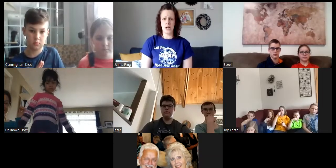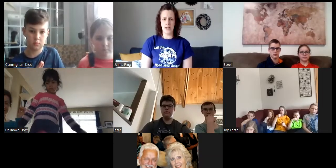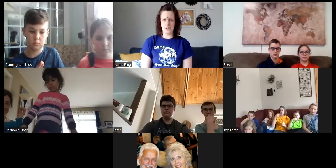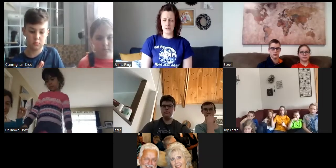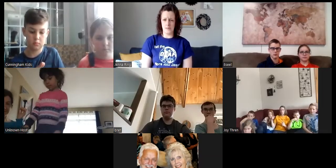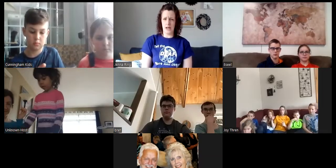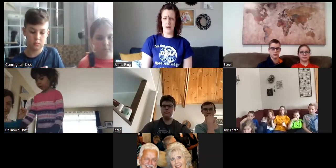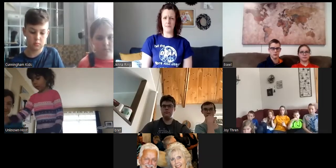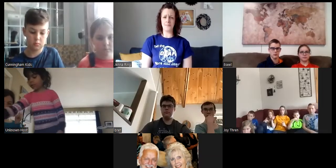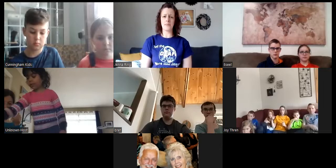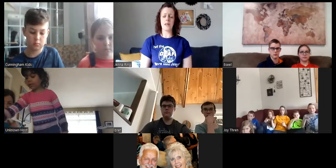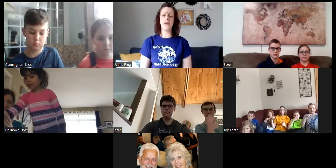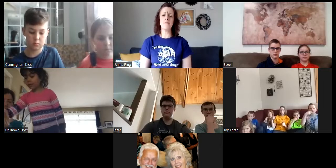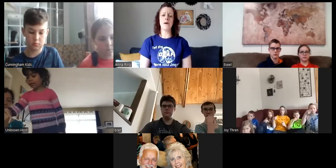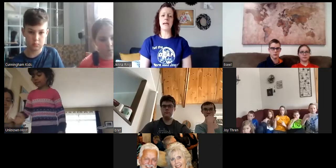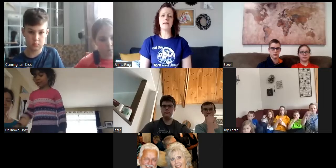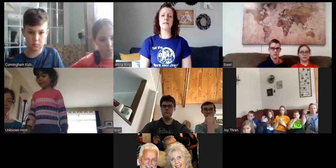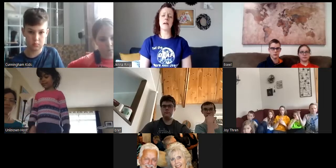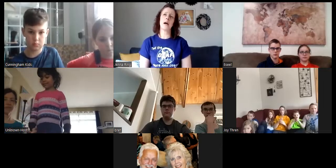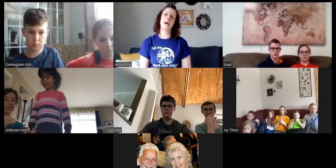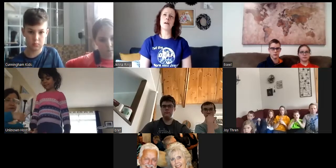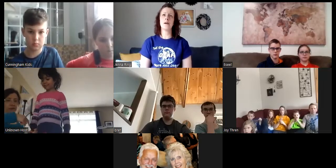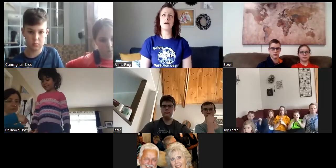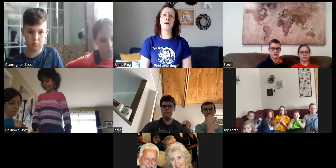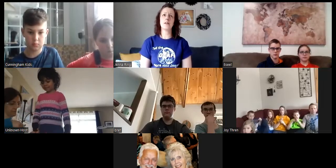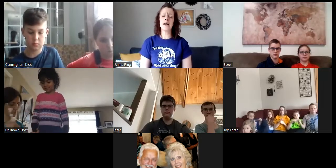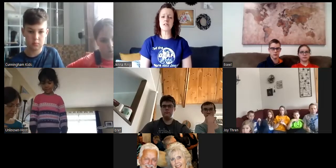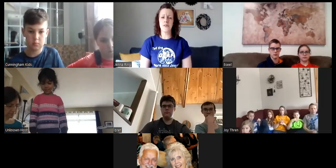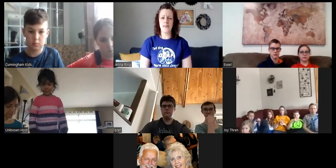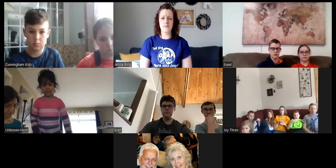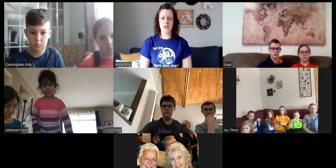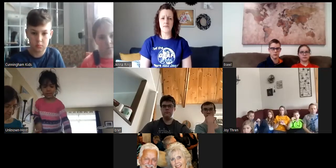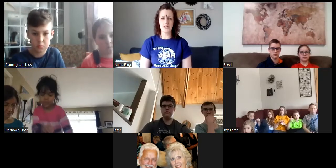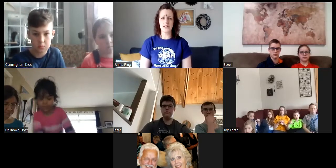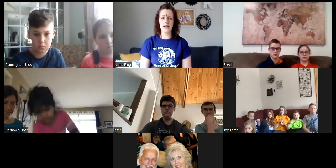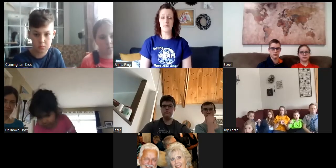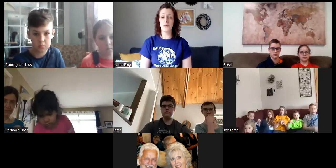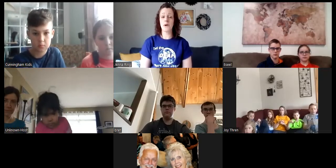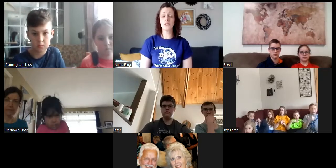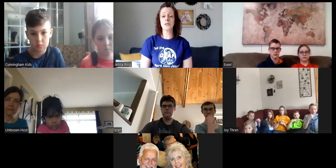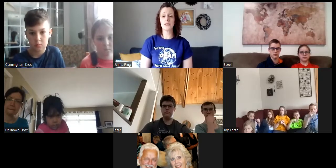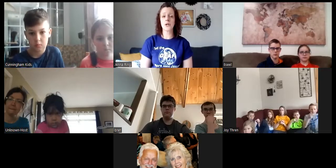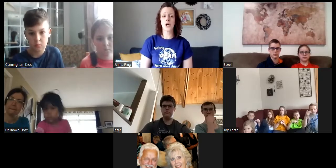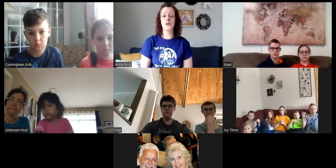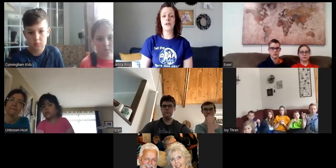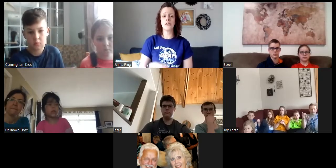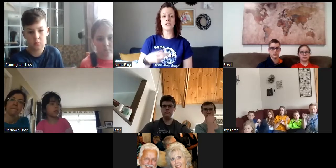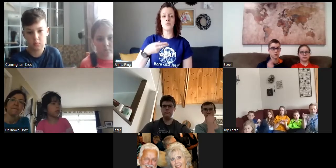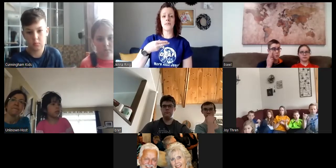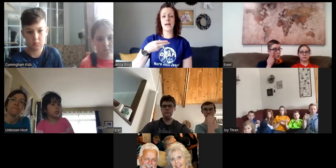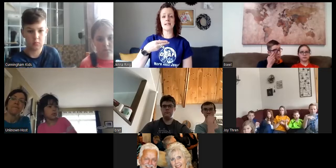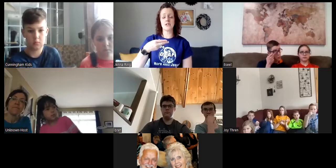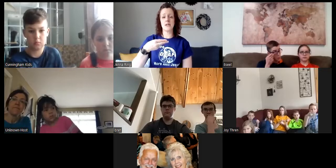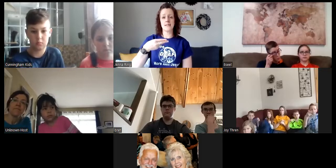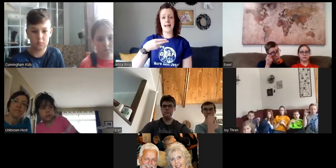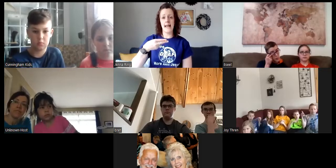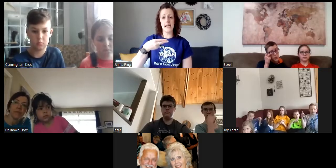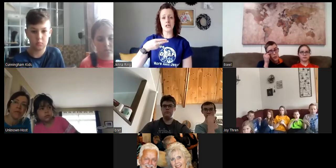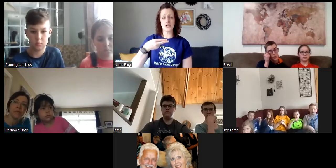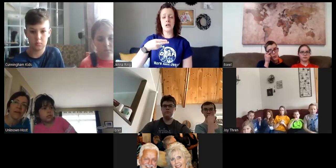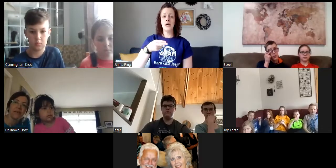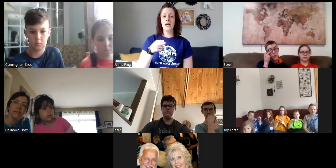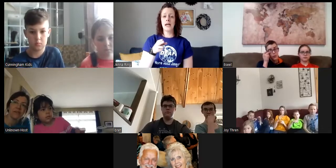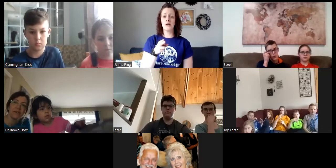lot of times, they might classify themselves as deaf, but they're actually just hard of hearing. So what that is, it's